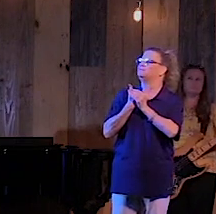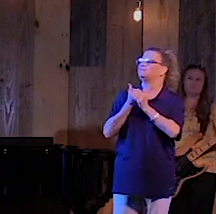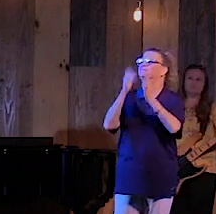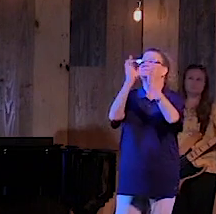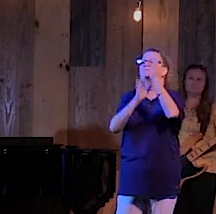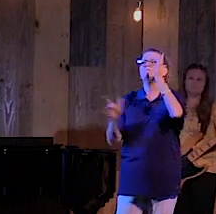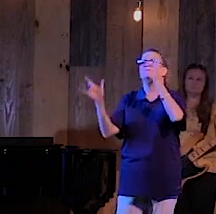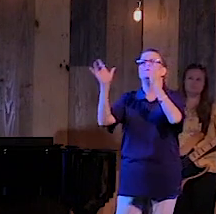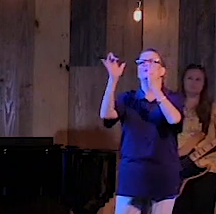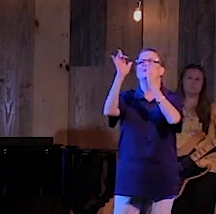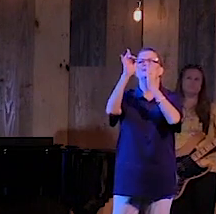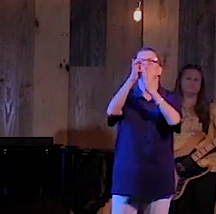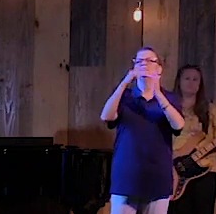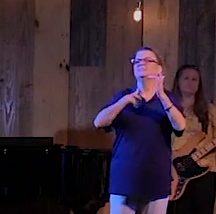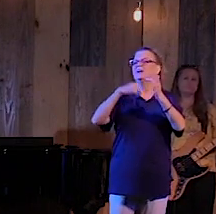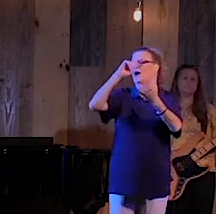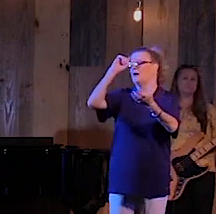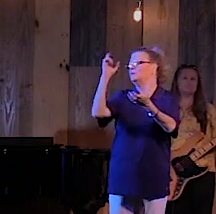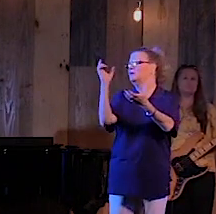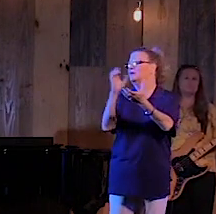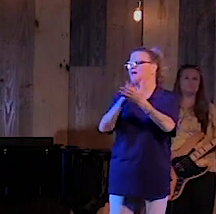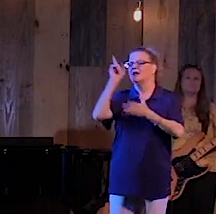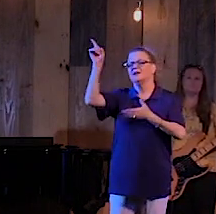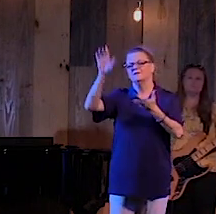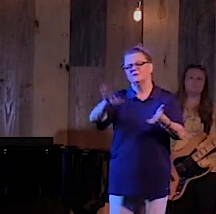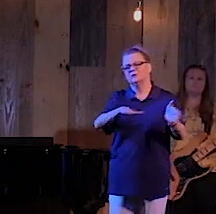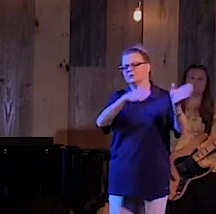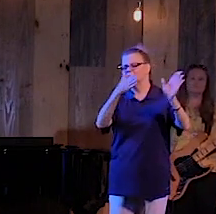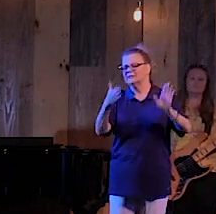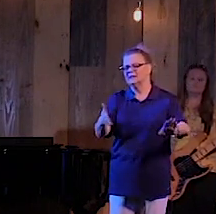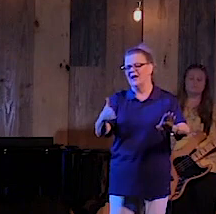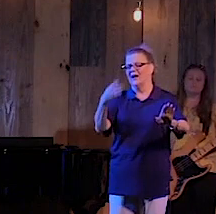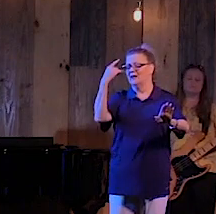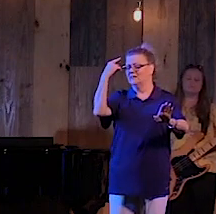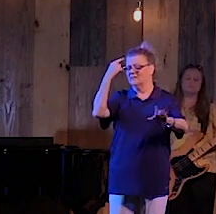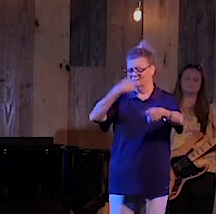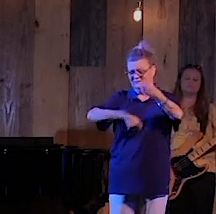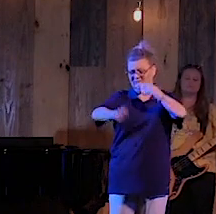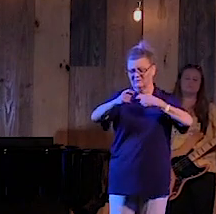Jesus, I believe you died to pay for my sin.